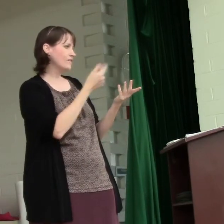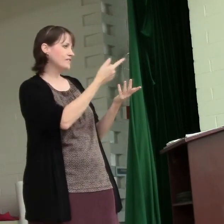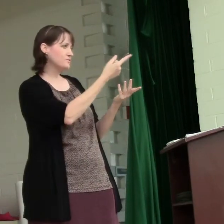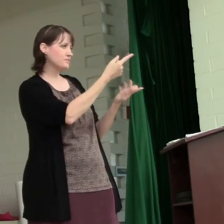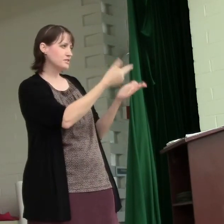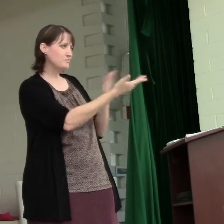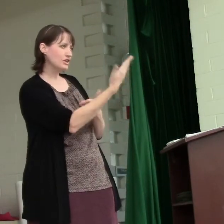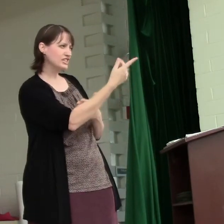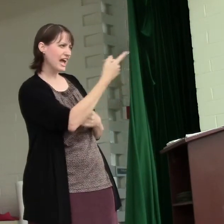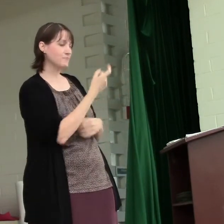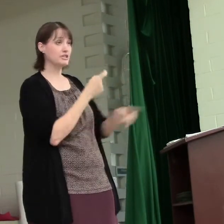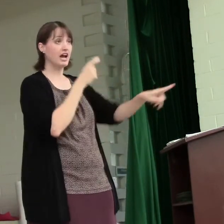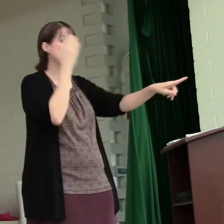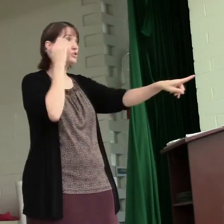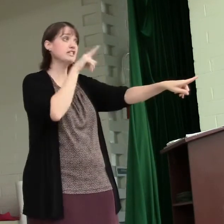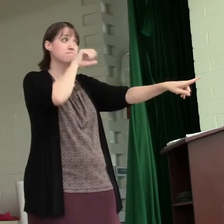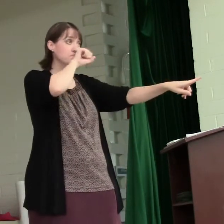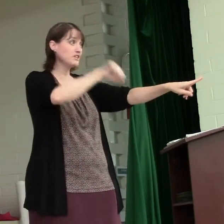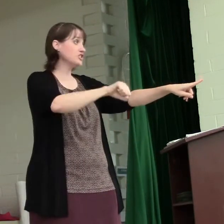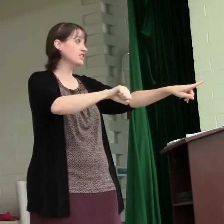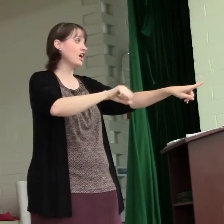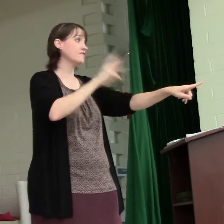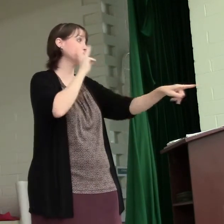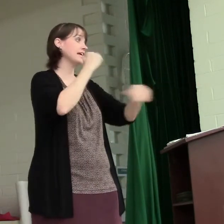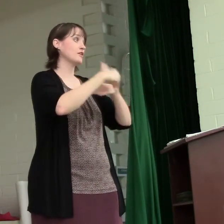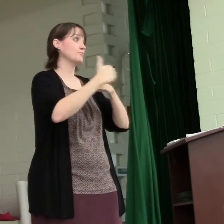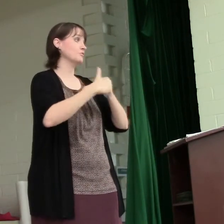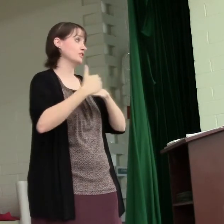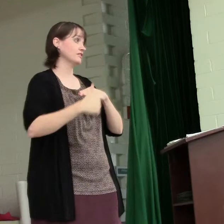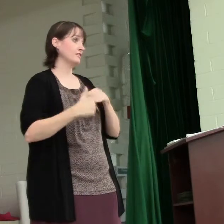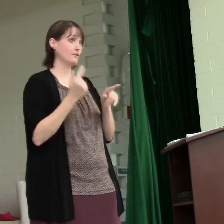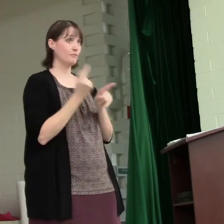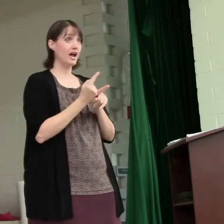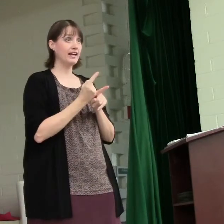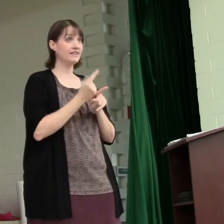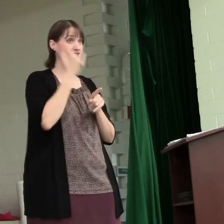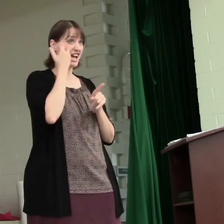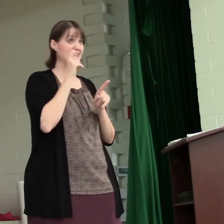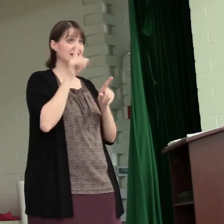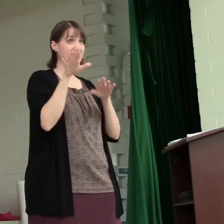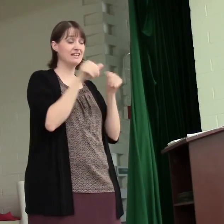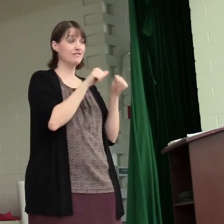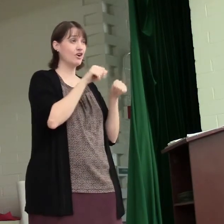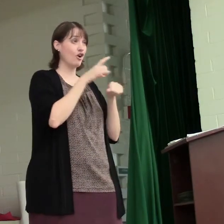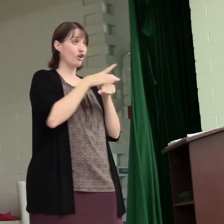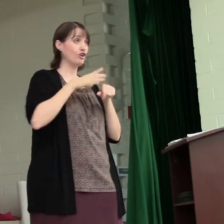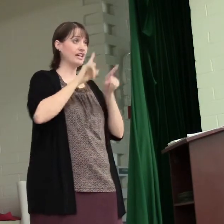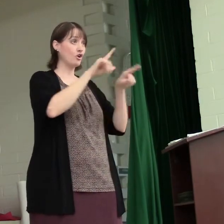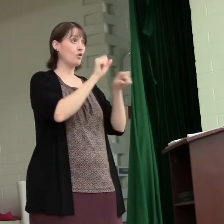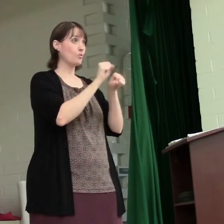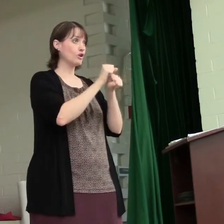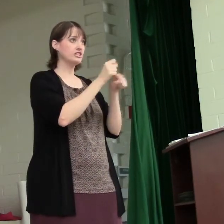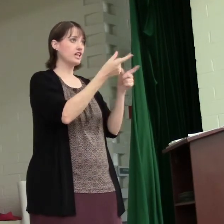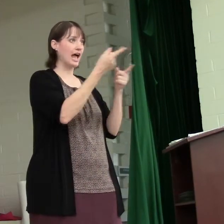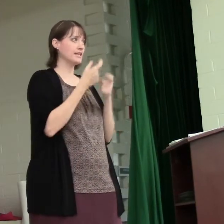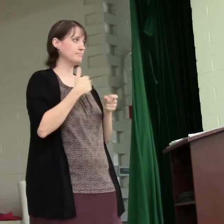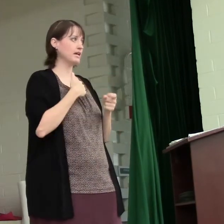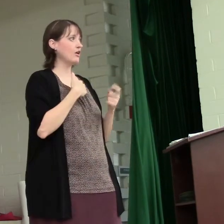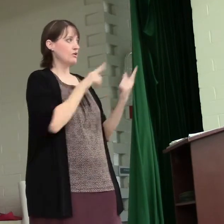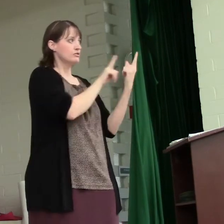oldest, this morning she asked me, and I know she loves to take communion, right? If she has to leave early and go to work, she'll ask me